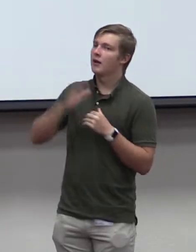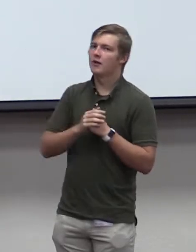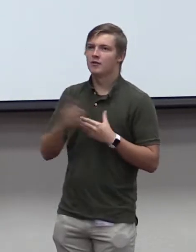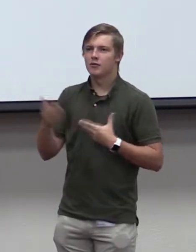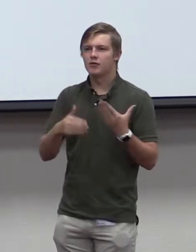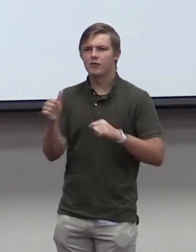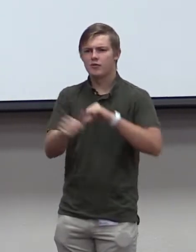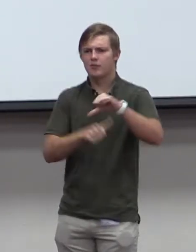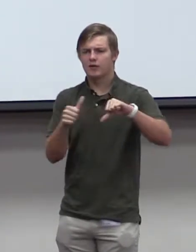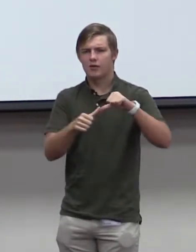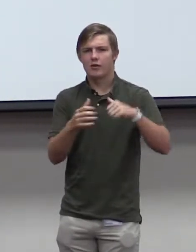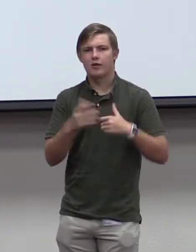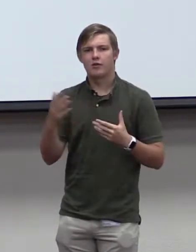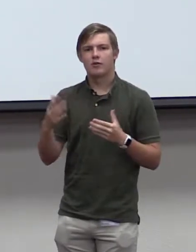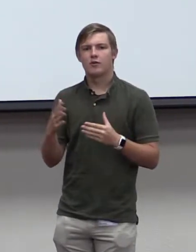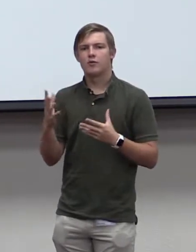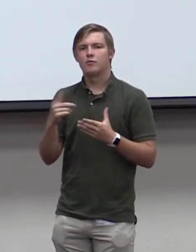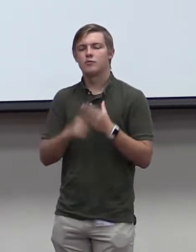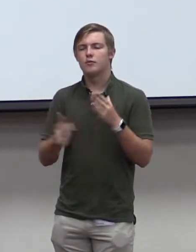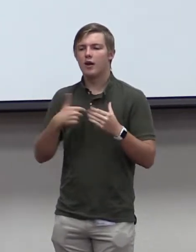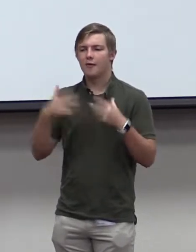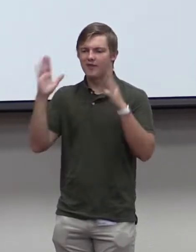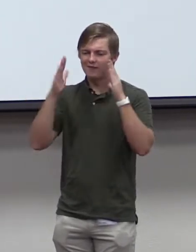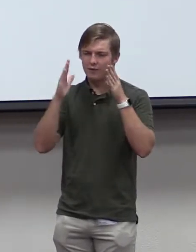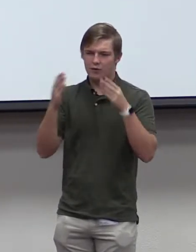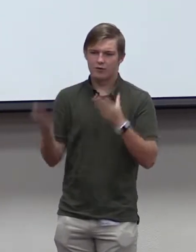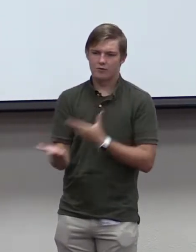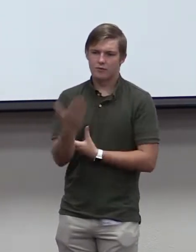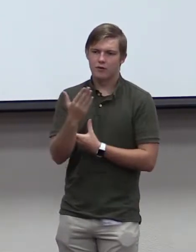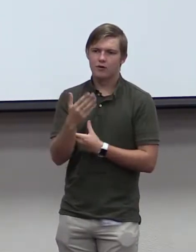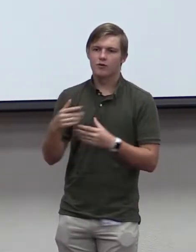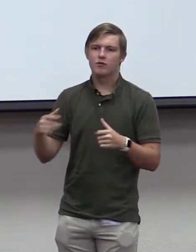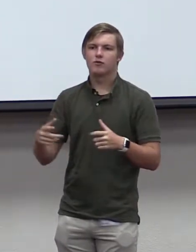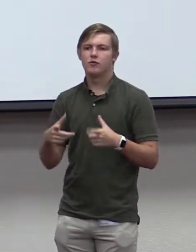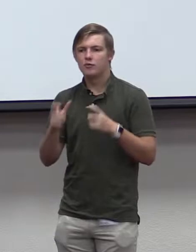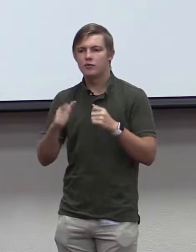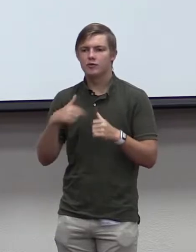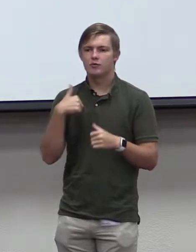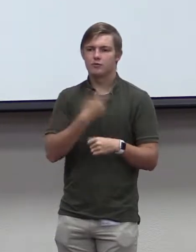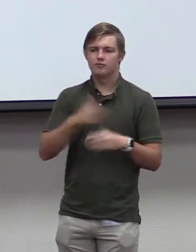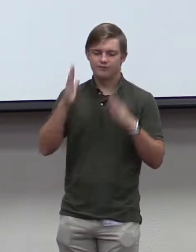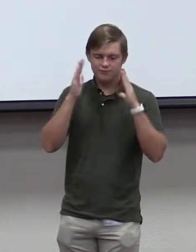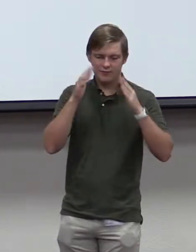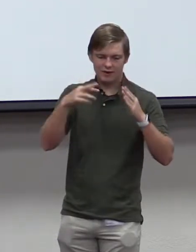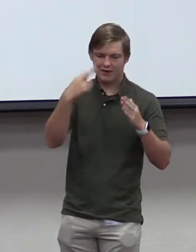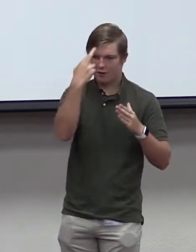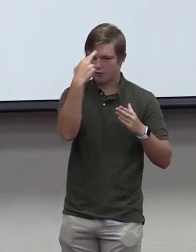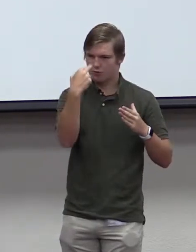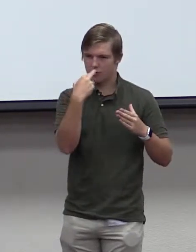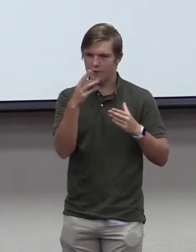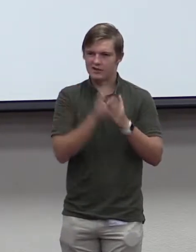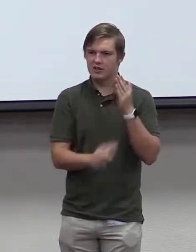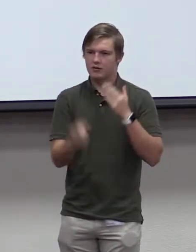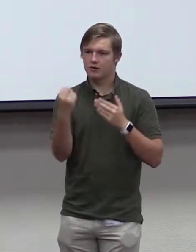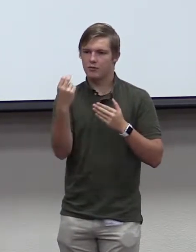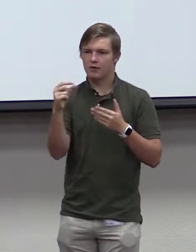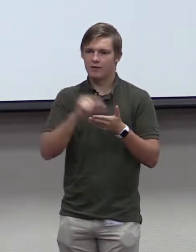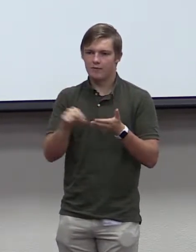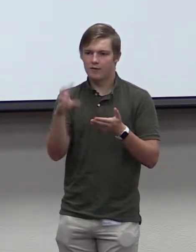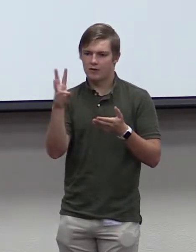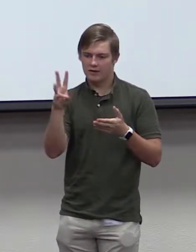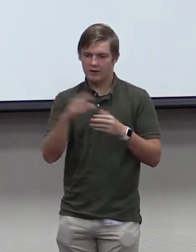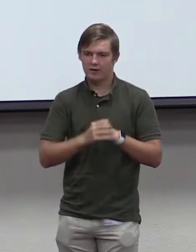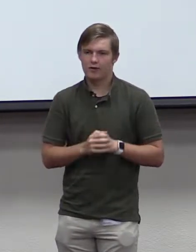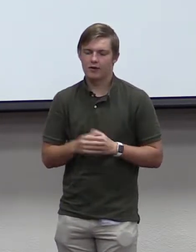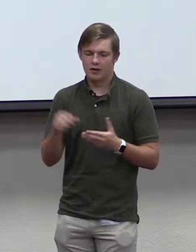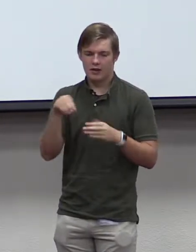this morning. But if you will, real quick, we're going to look at Romans chapter 12, verse 6. And in